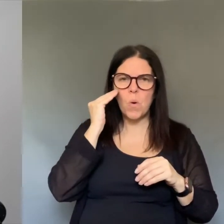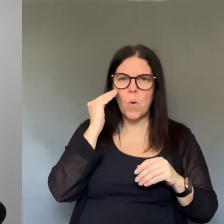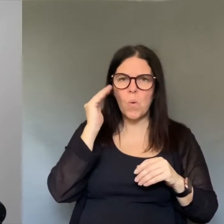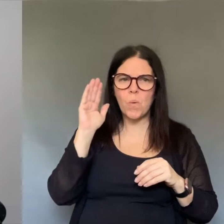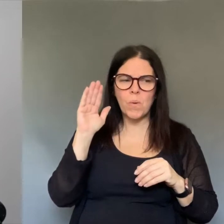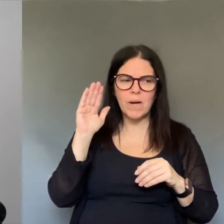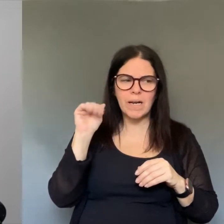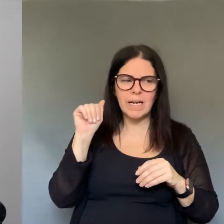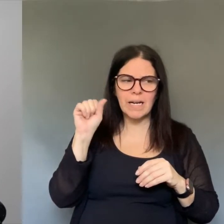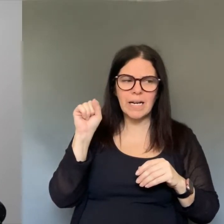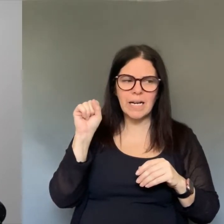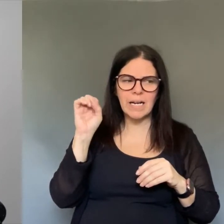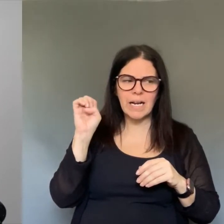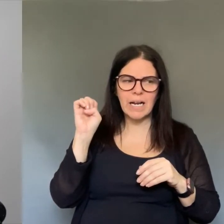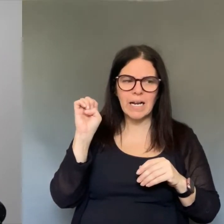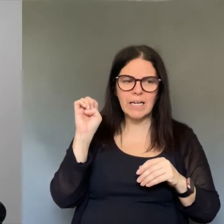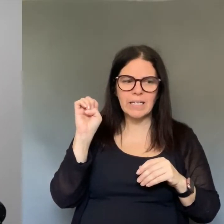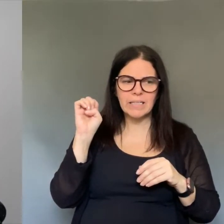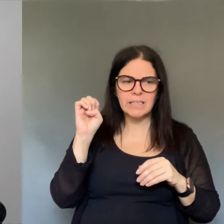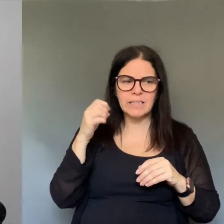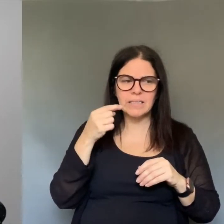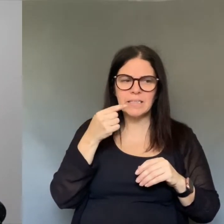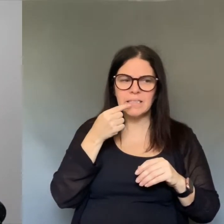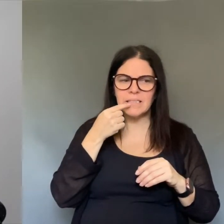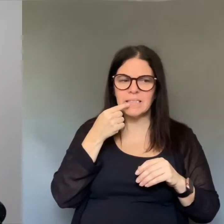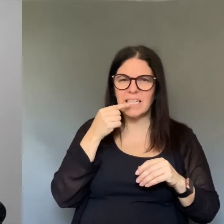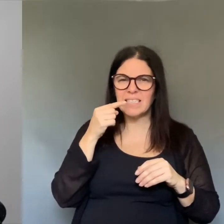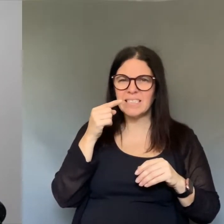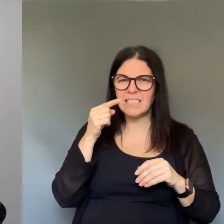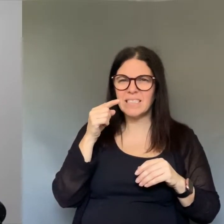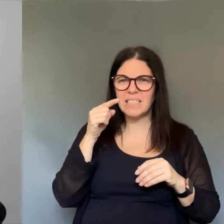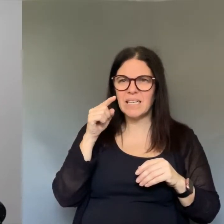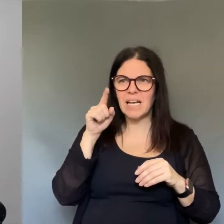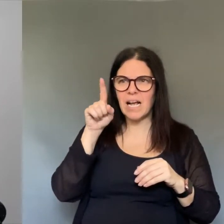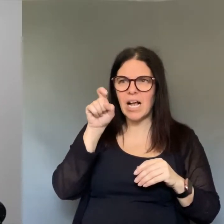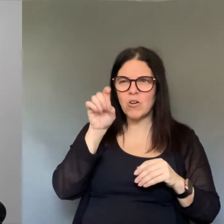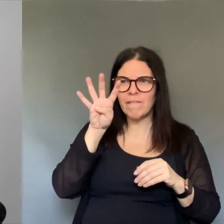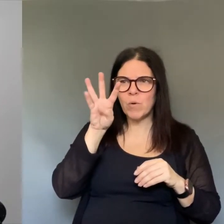what their status is. How is that possible?